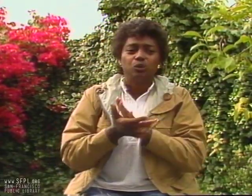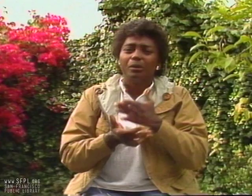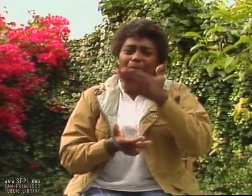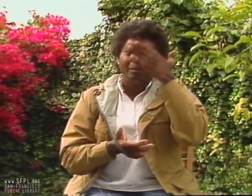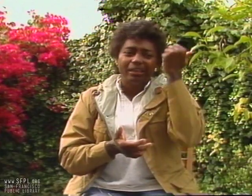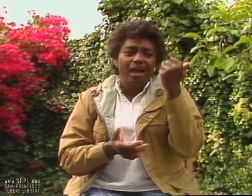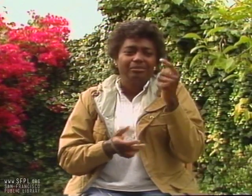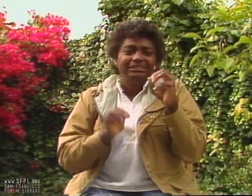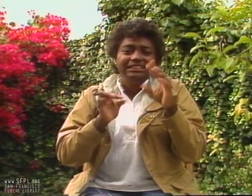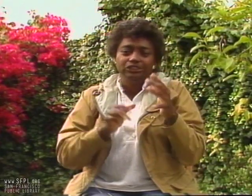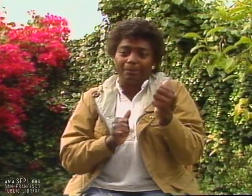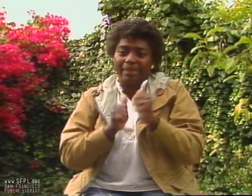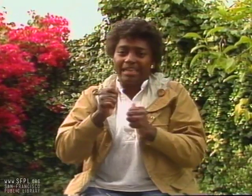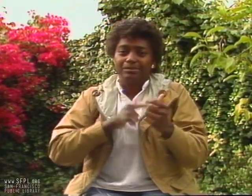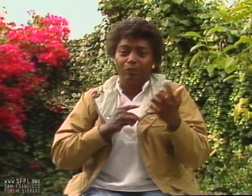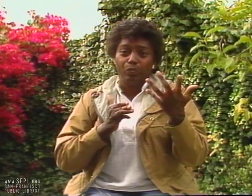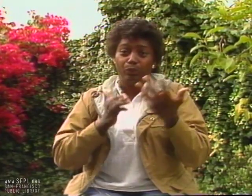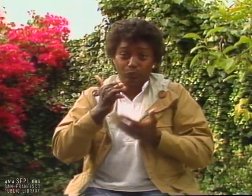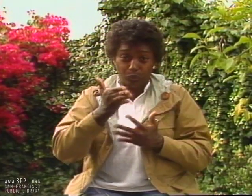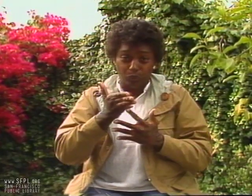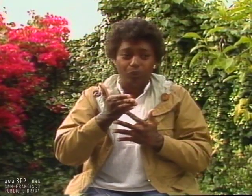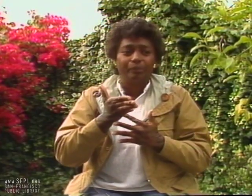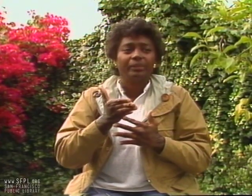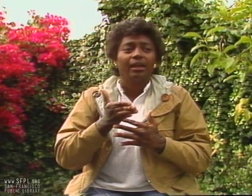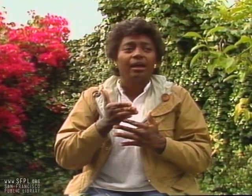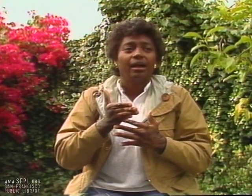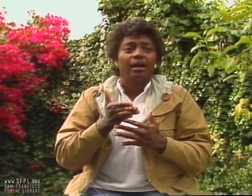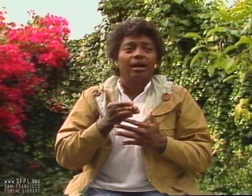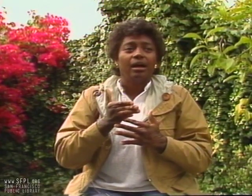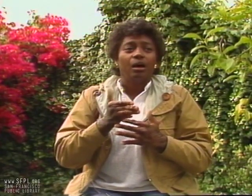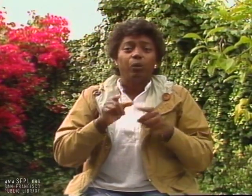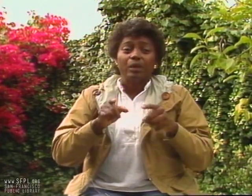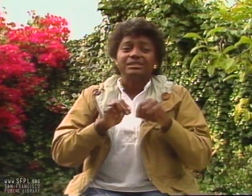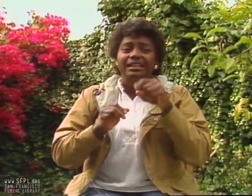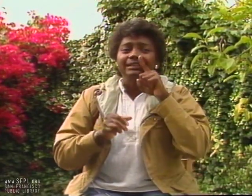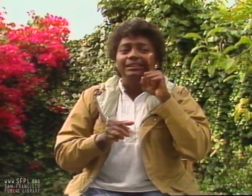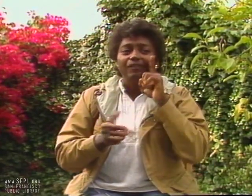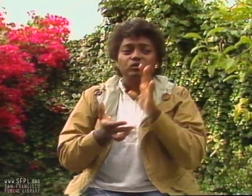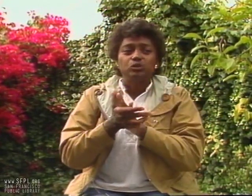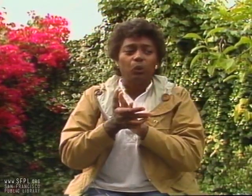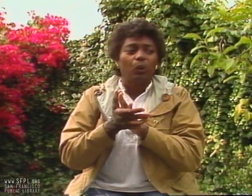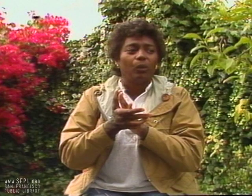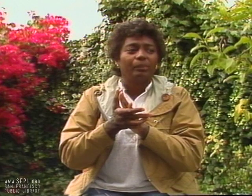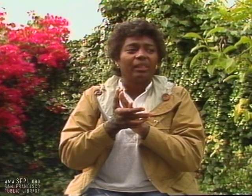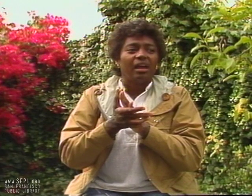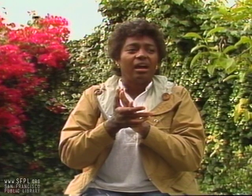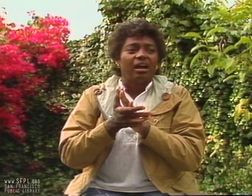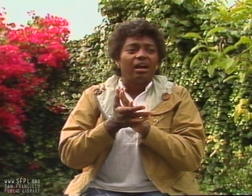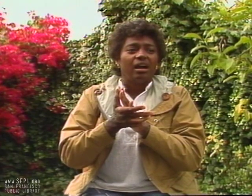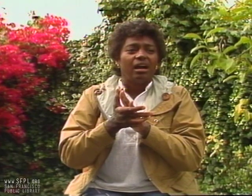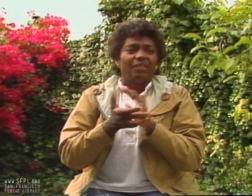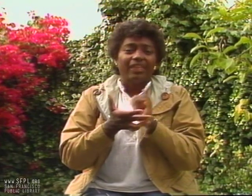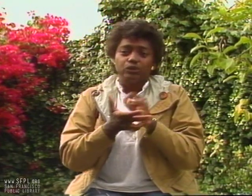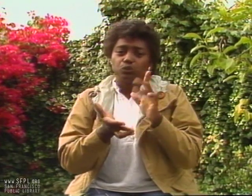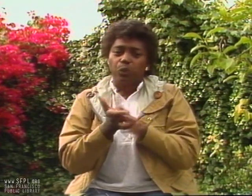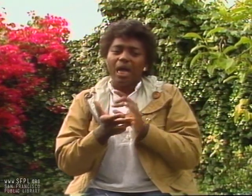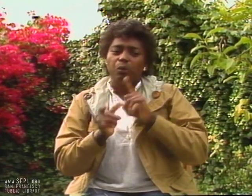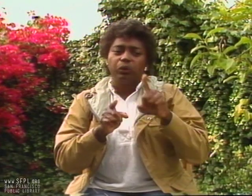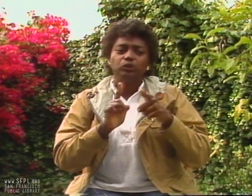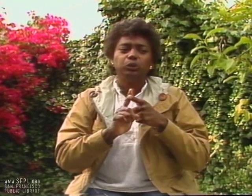public school. The teachers gave me passing grades just because I was deaf. deaf school was segregated. All